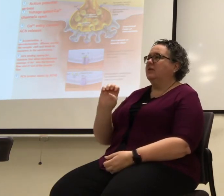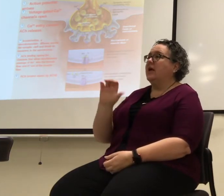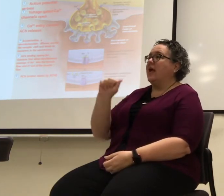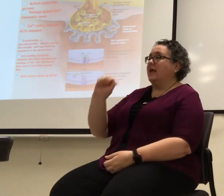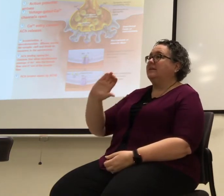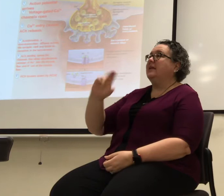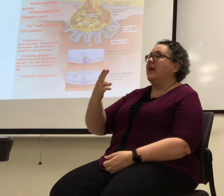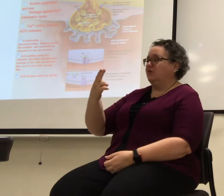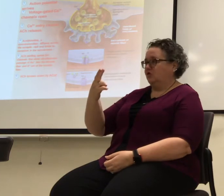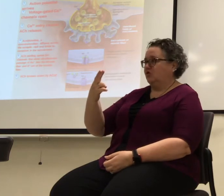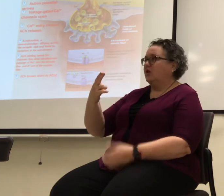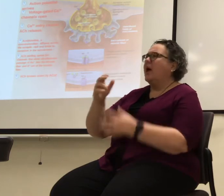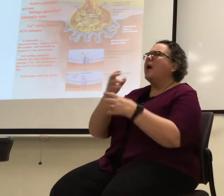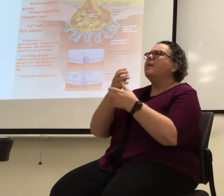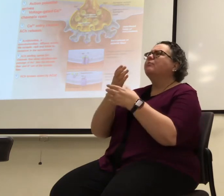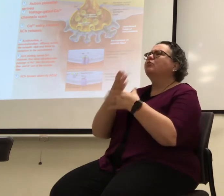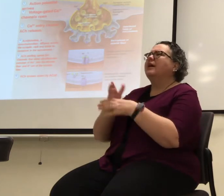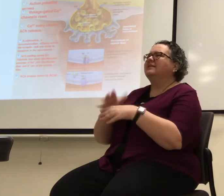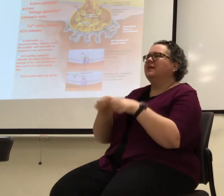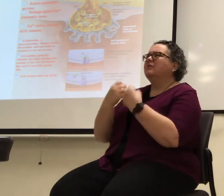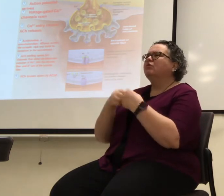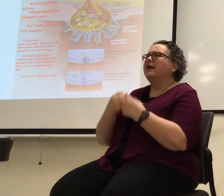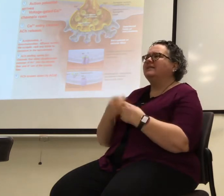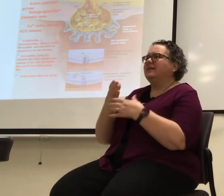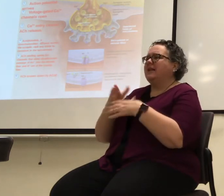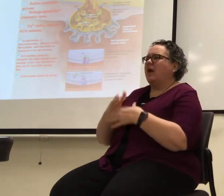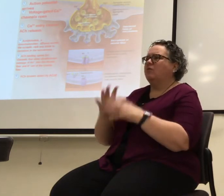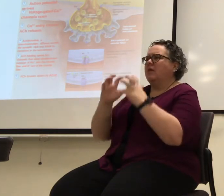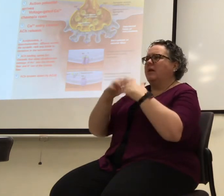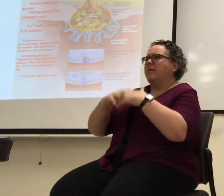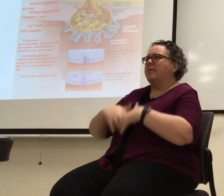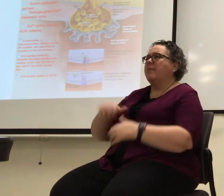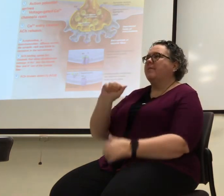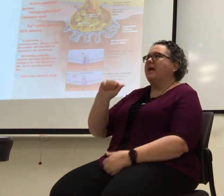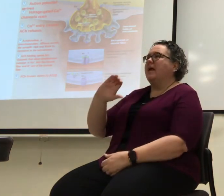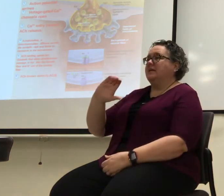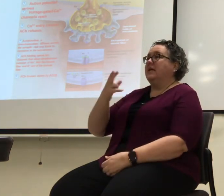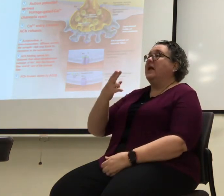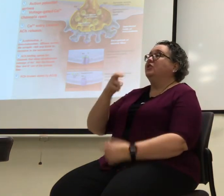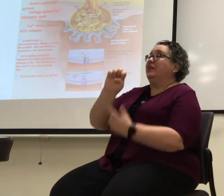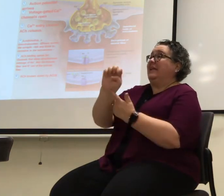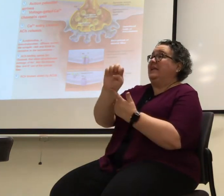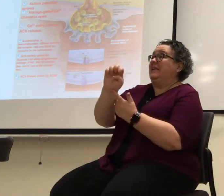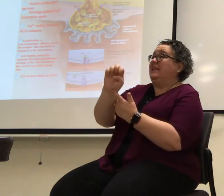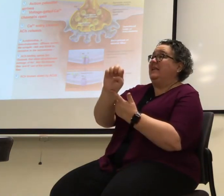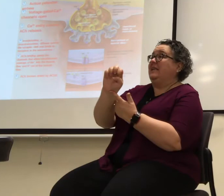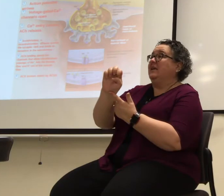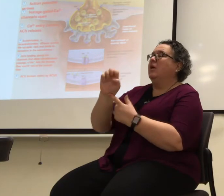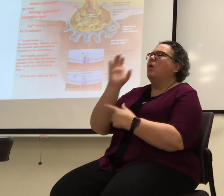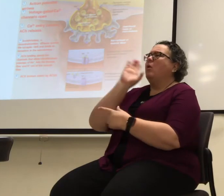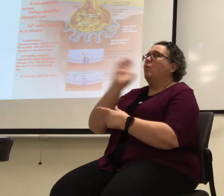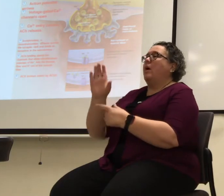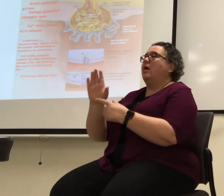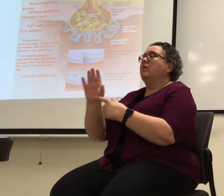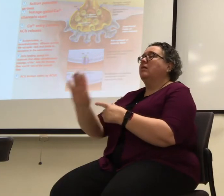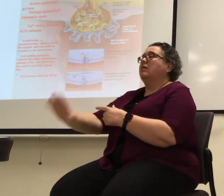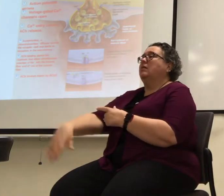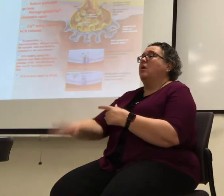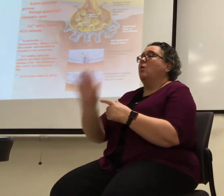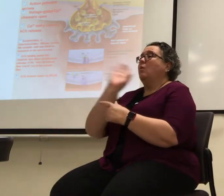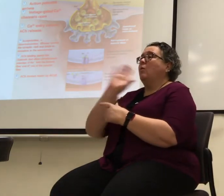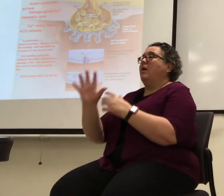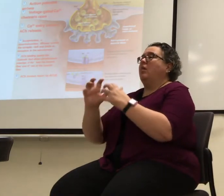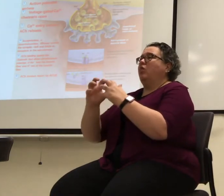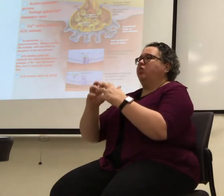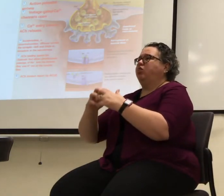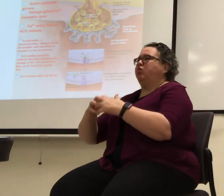So if ACH is removed from the synapse,